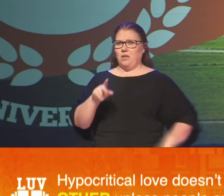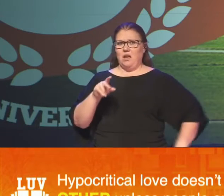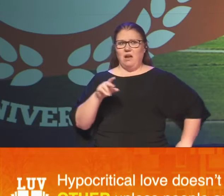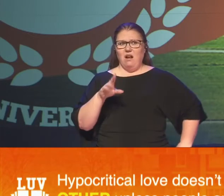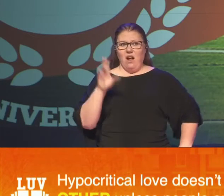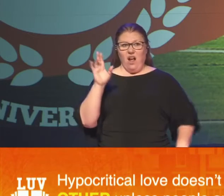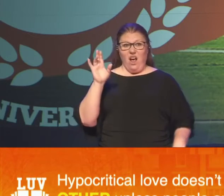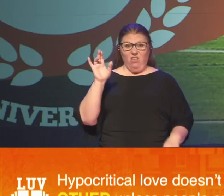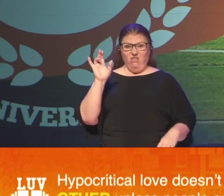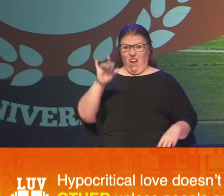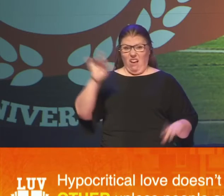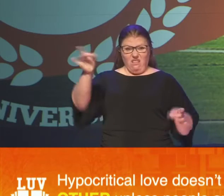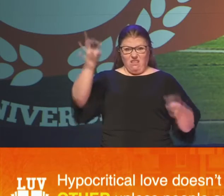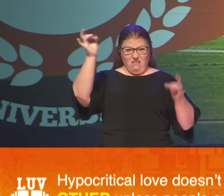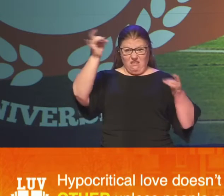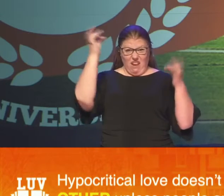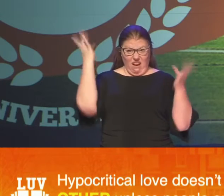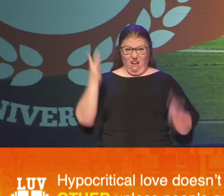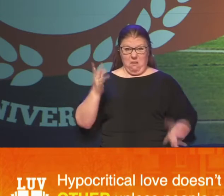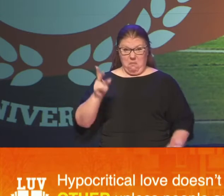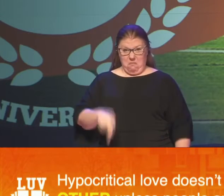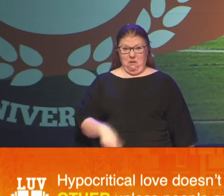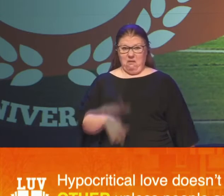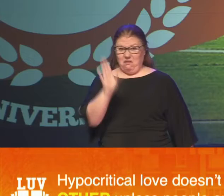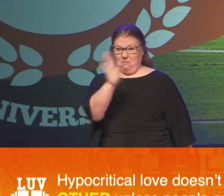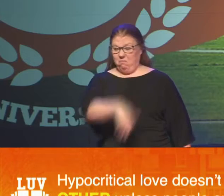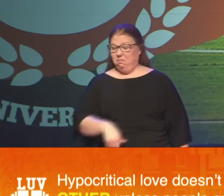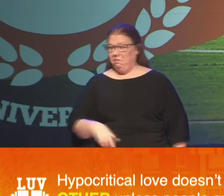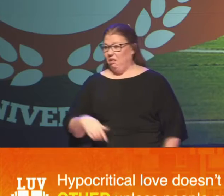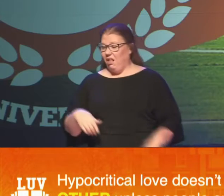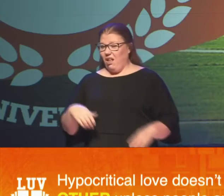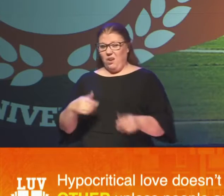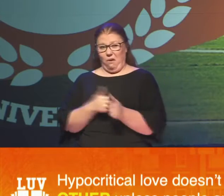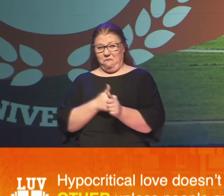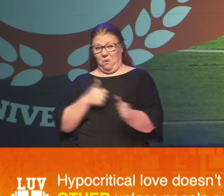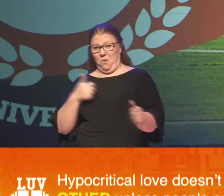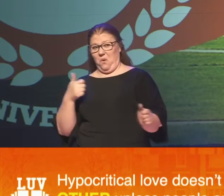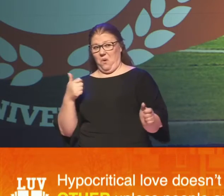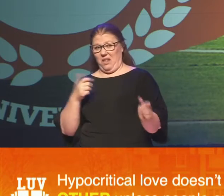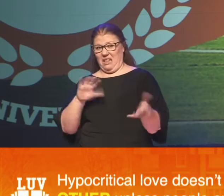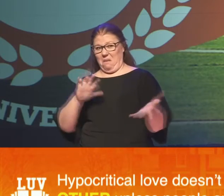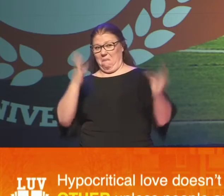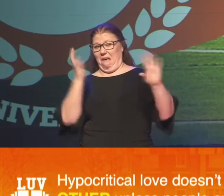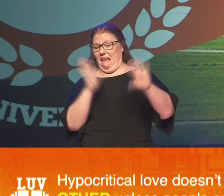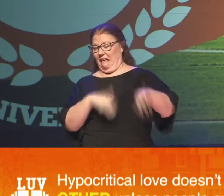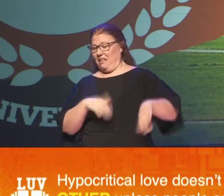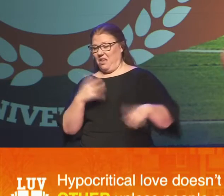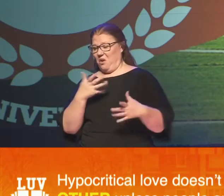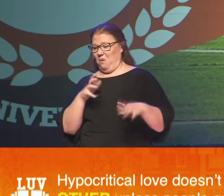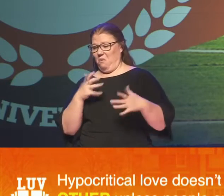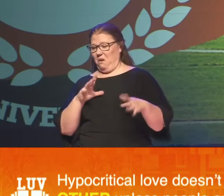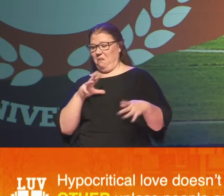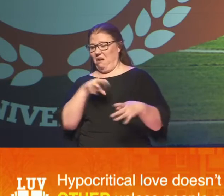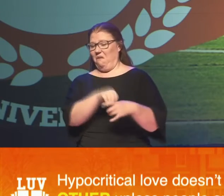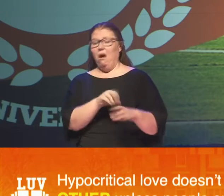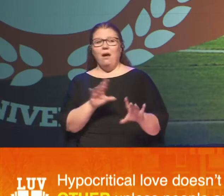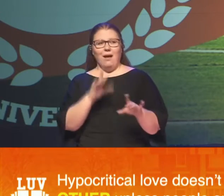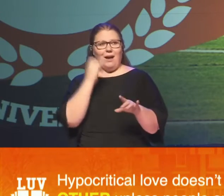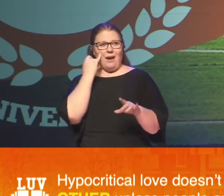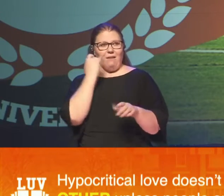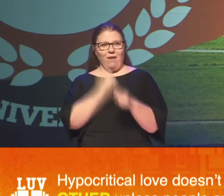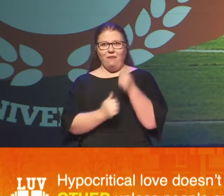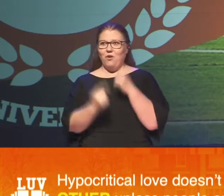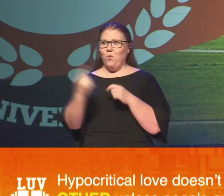is a train wreck. And you just kind of avoid whatever it might be because but all of a sudden, like if